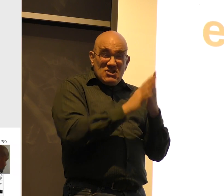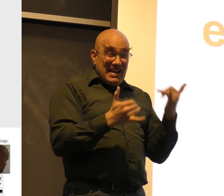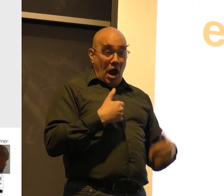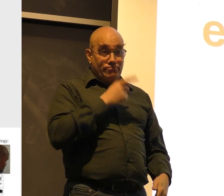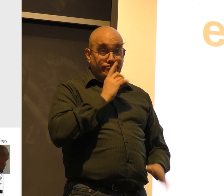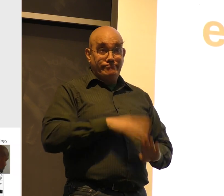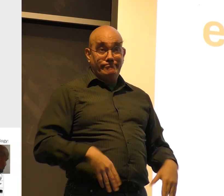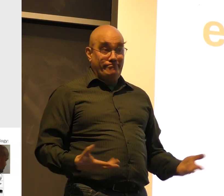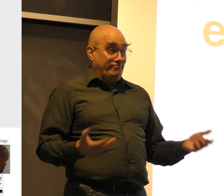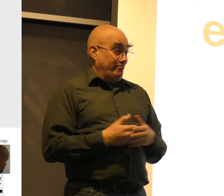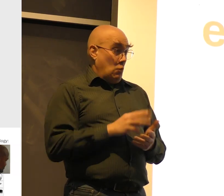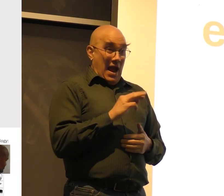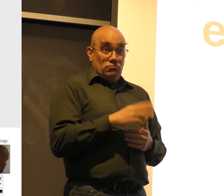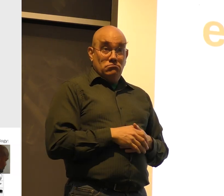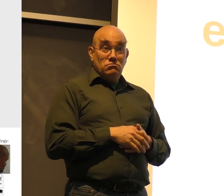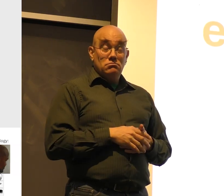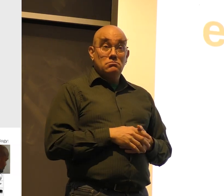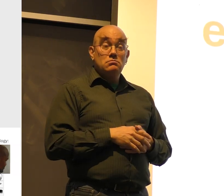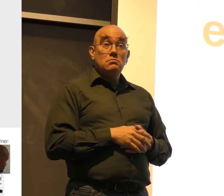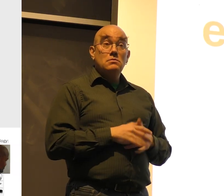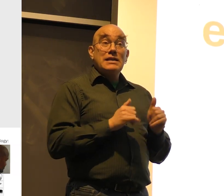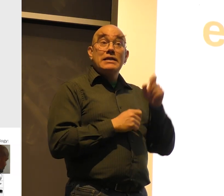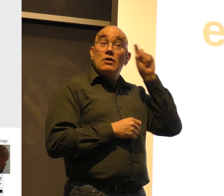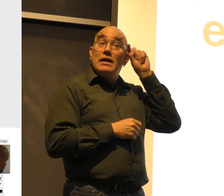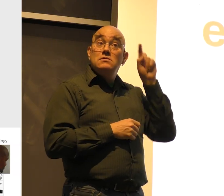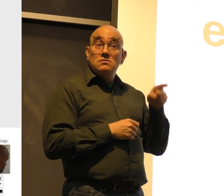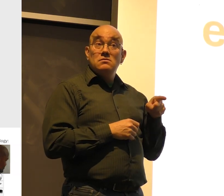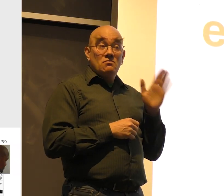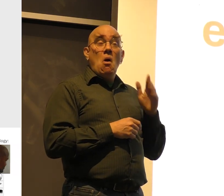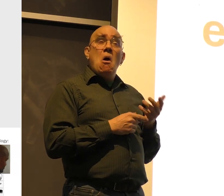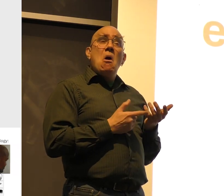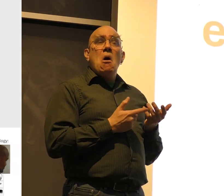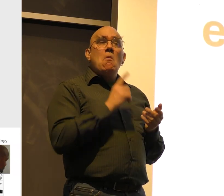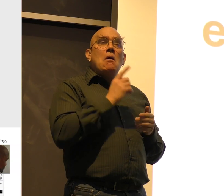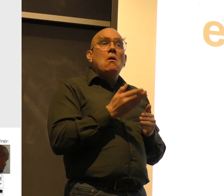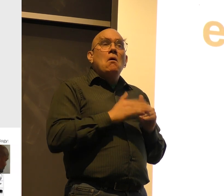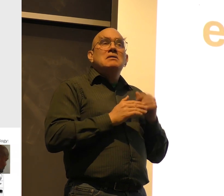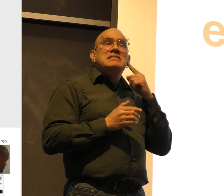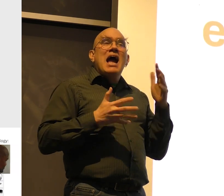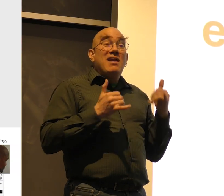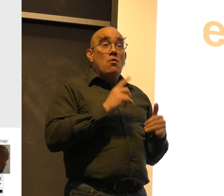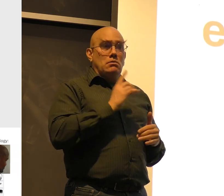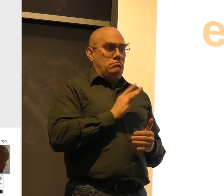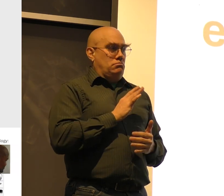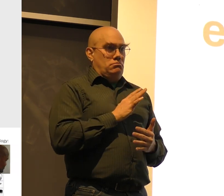effective, maybe in a limited fashion, but today, I mean, wow. And the same thing with hearing aids. In the past, they would amplify sound,